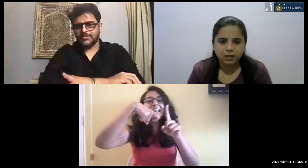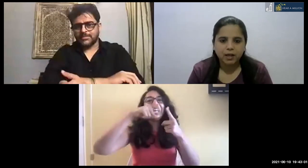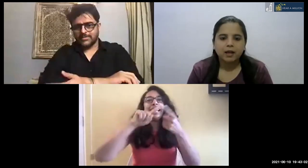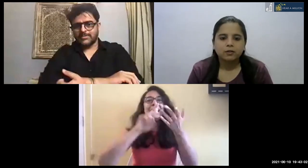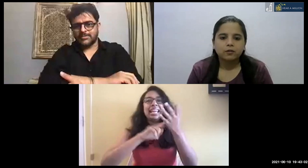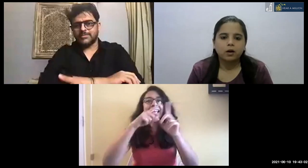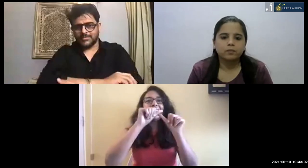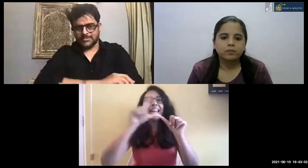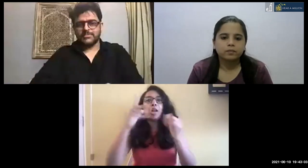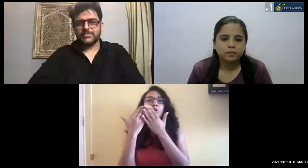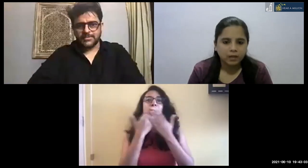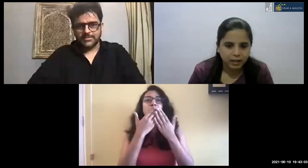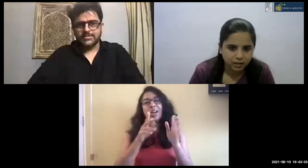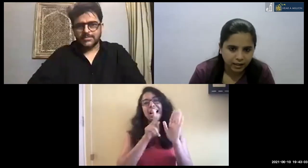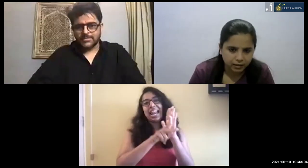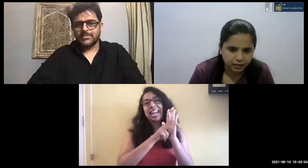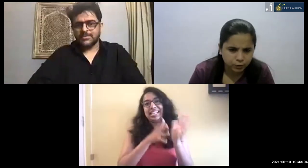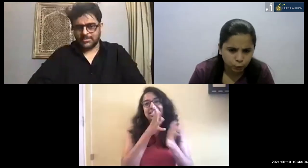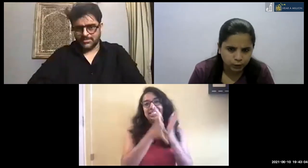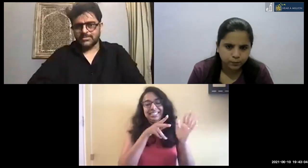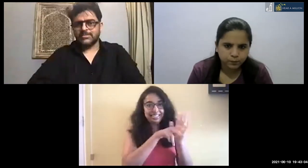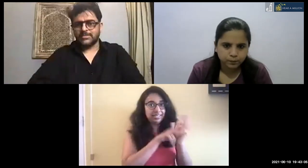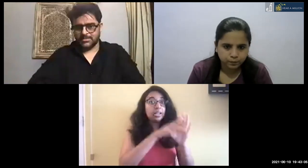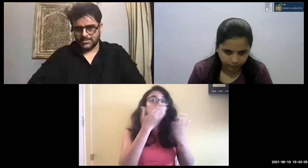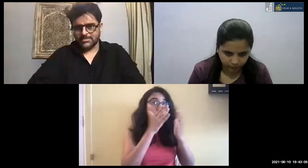8 from kindergarten